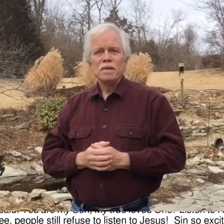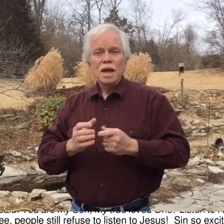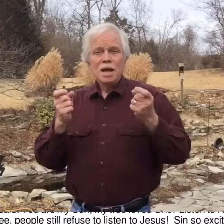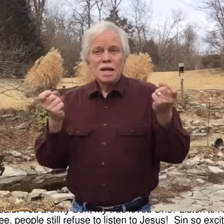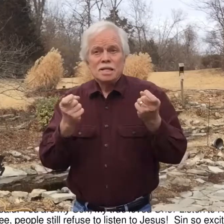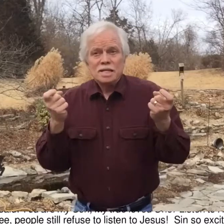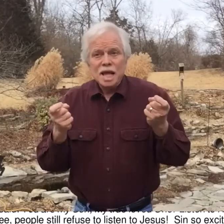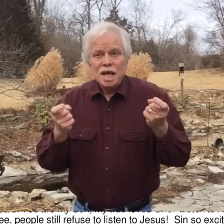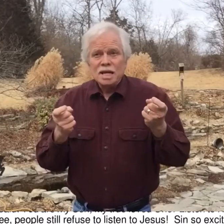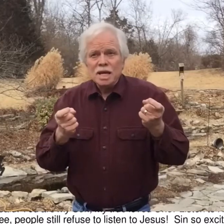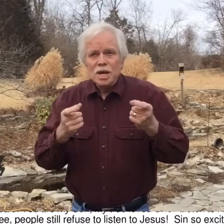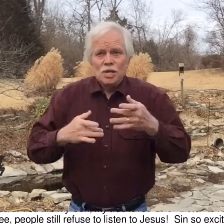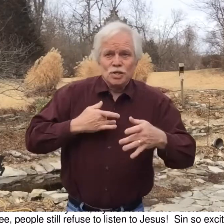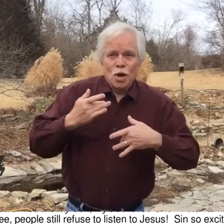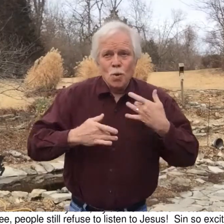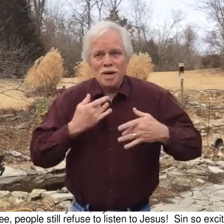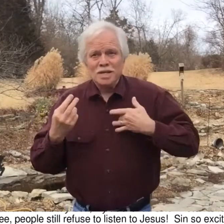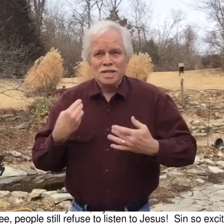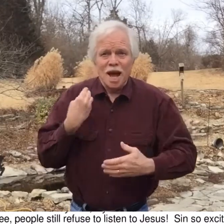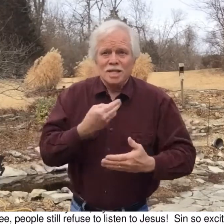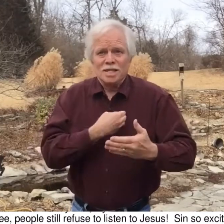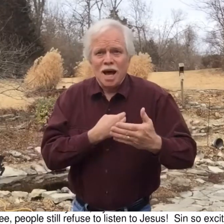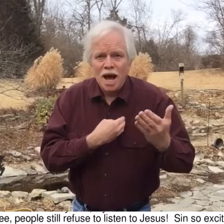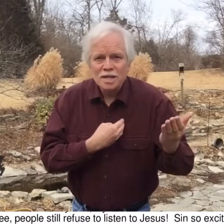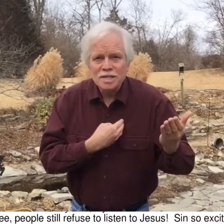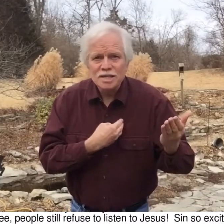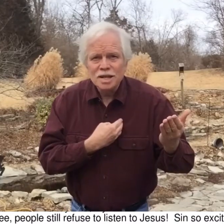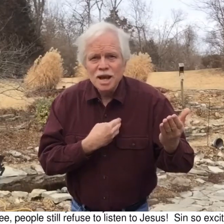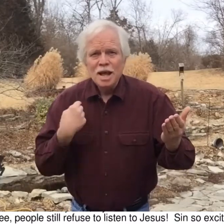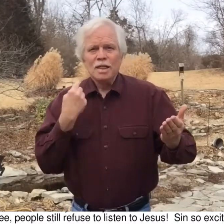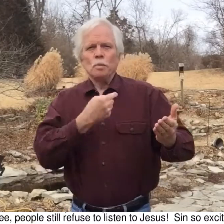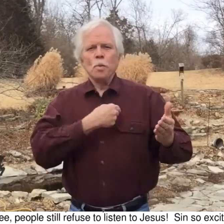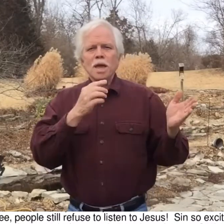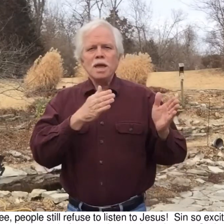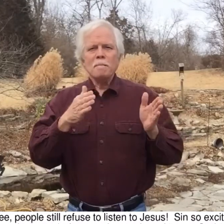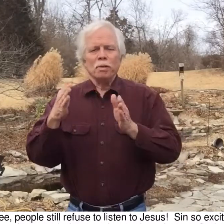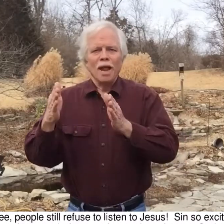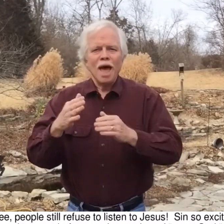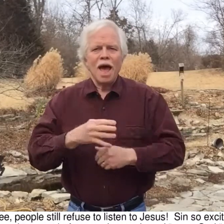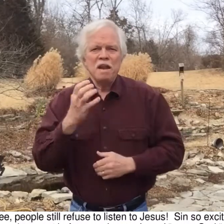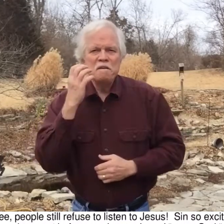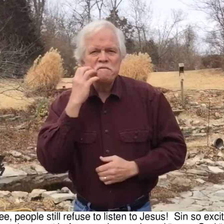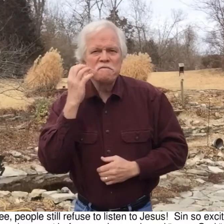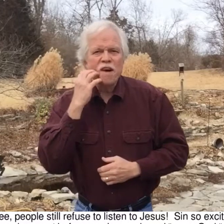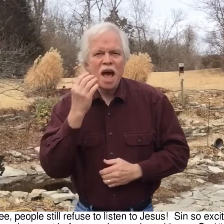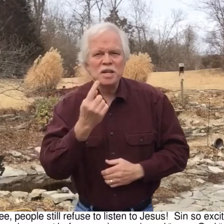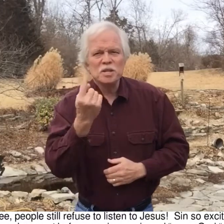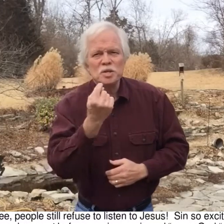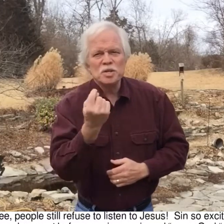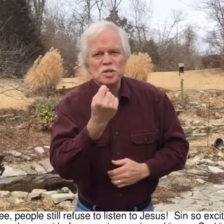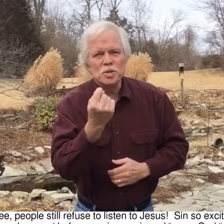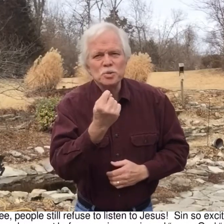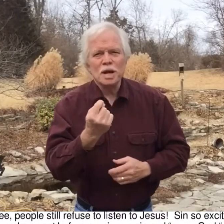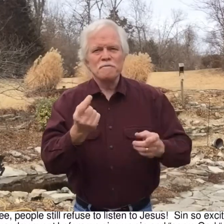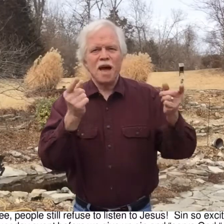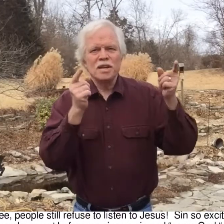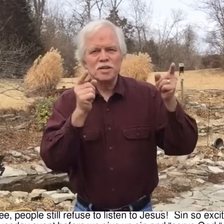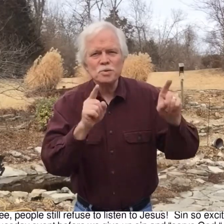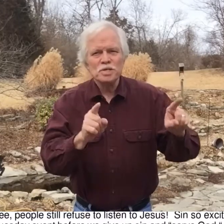Sin so excites us that we plan a Fat Tuesday